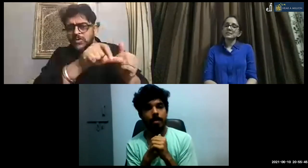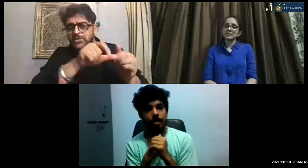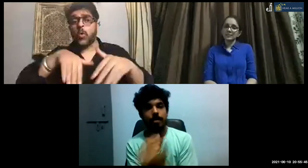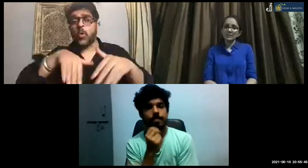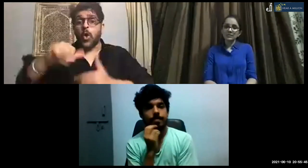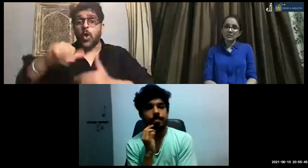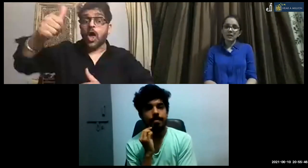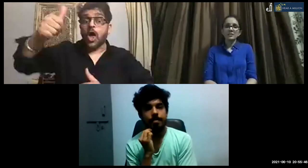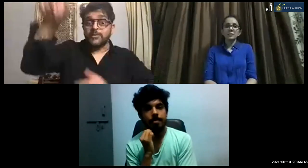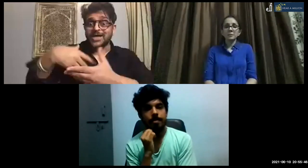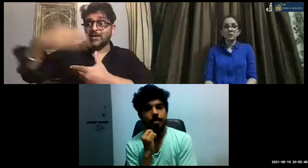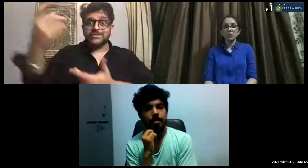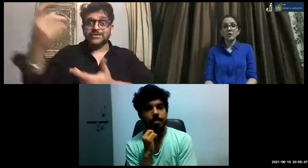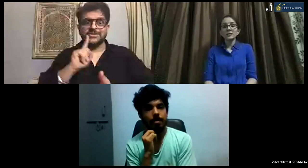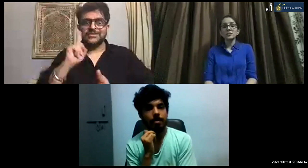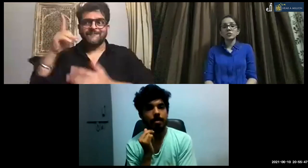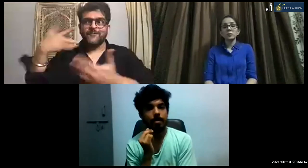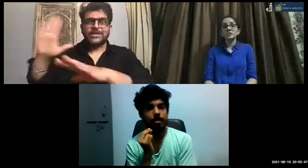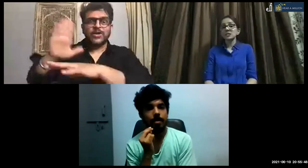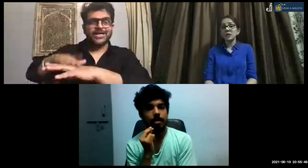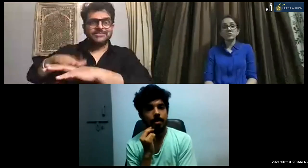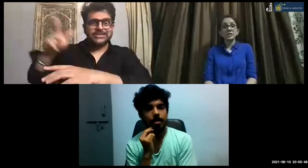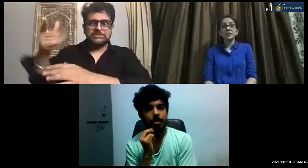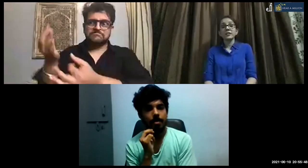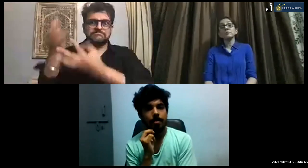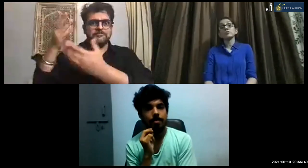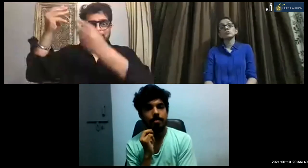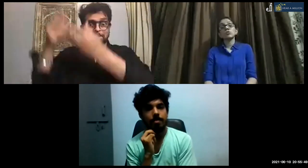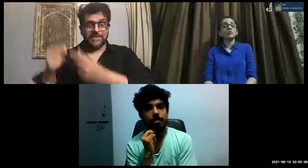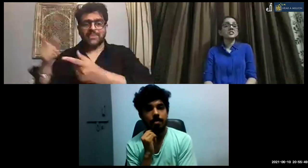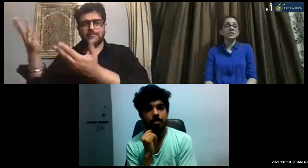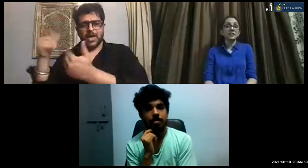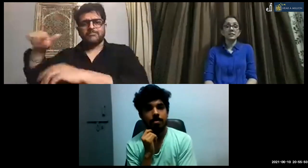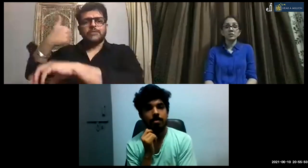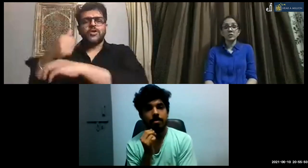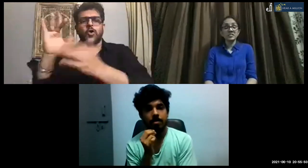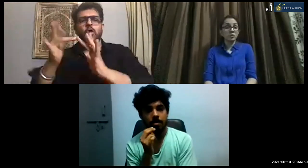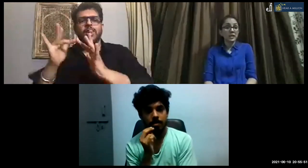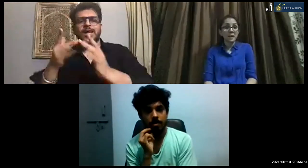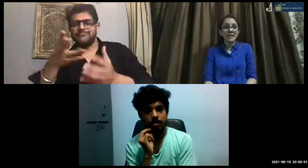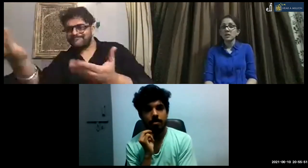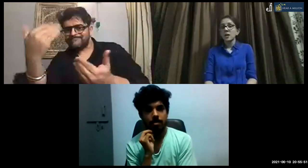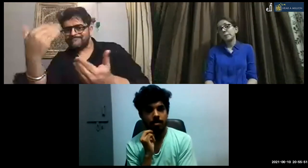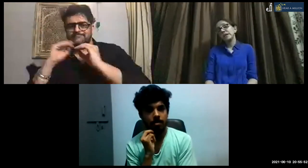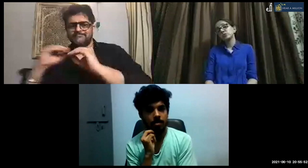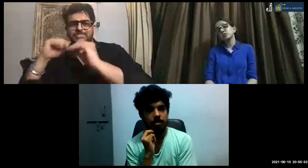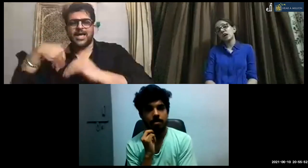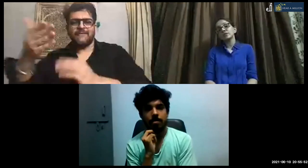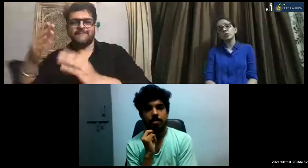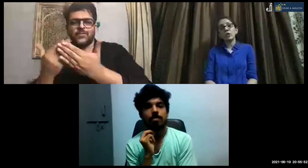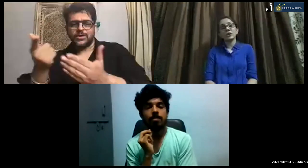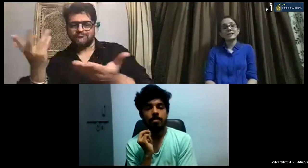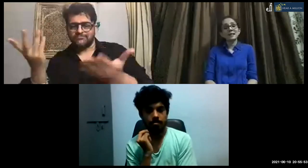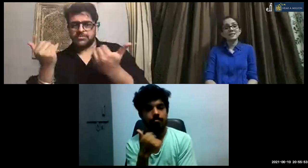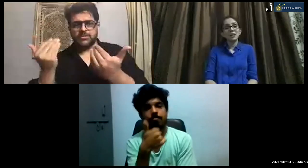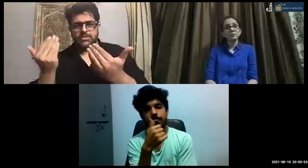be assistants, other people, or other, person, an outsider, a deaf person who's already studied and, he's good at math. Maybe he could start his